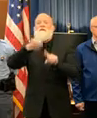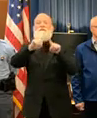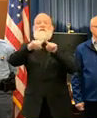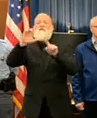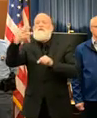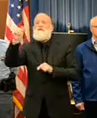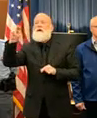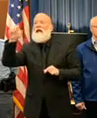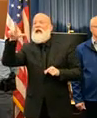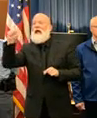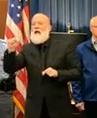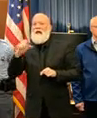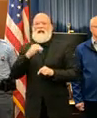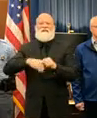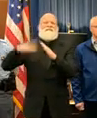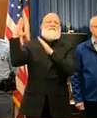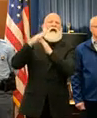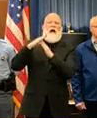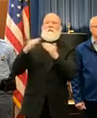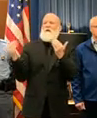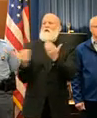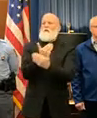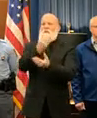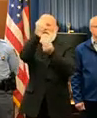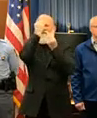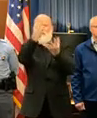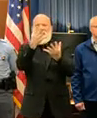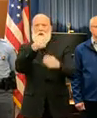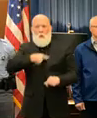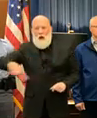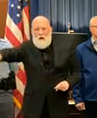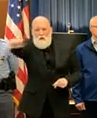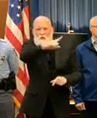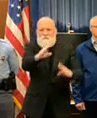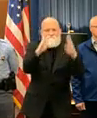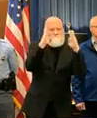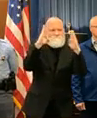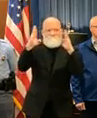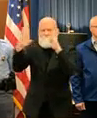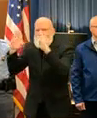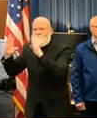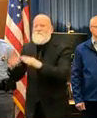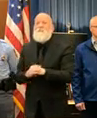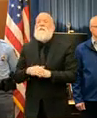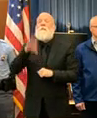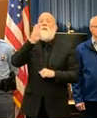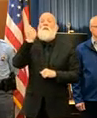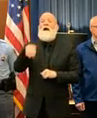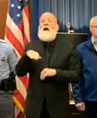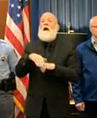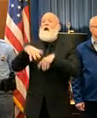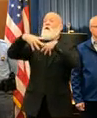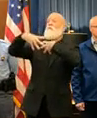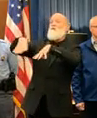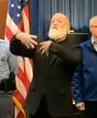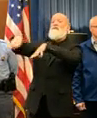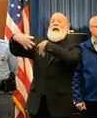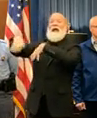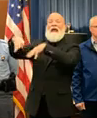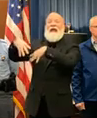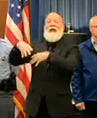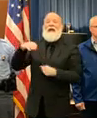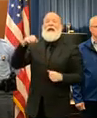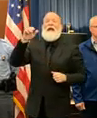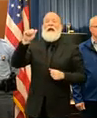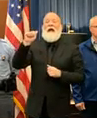to date. I would be remiss if I didn't mention there's an event going on in Athens this weekend. If you plan on attending that event